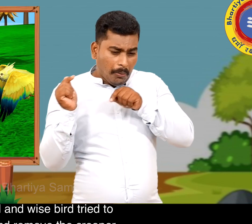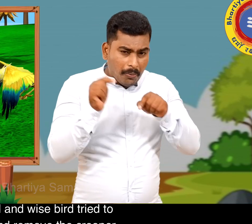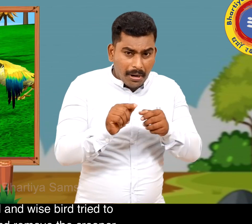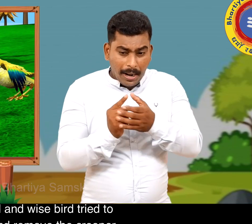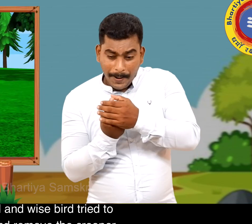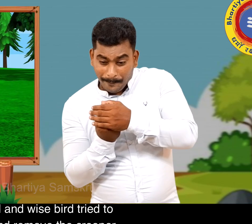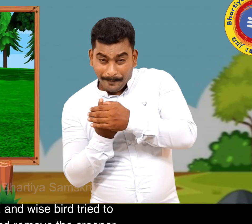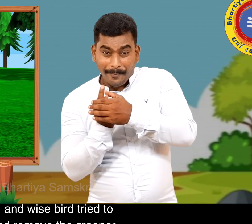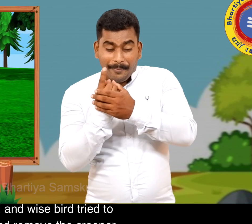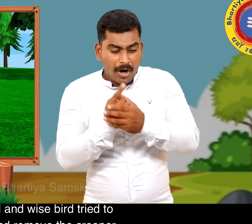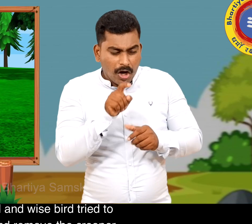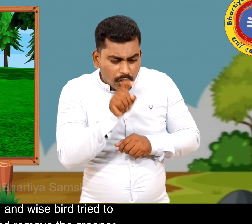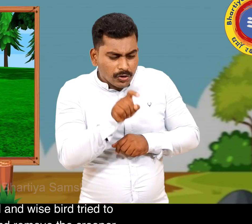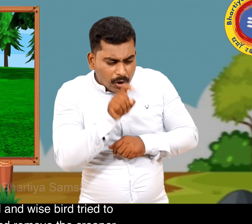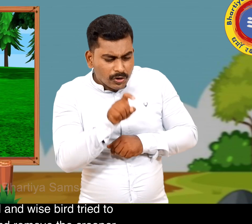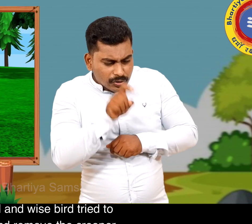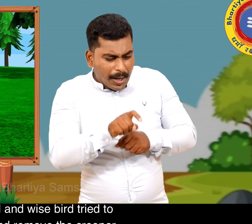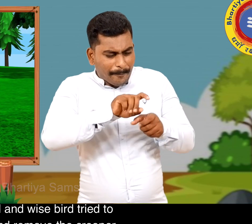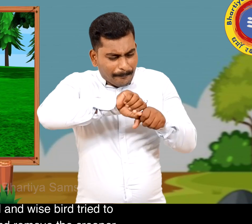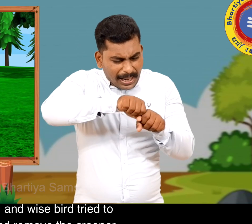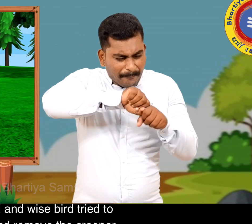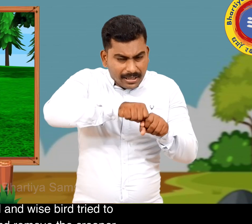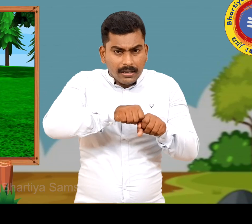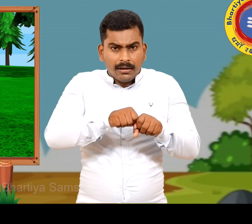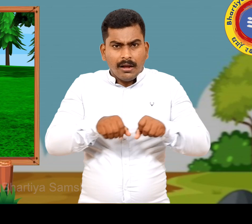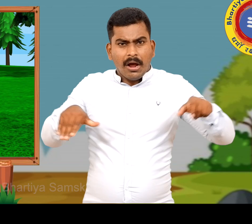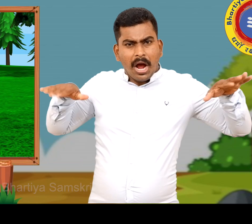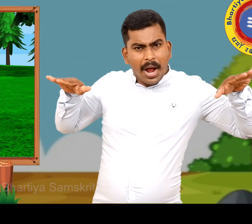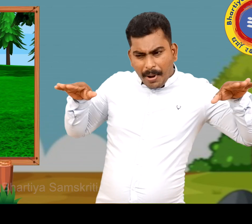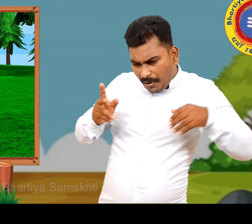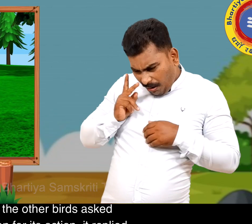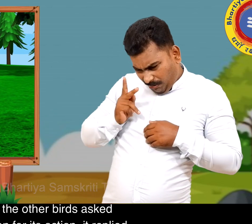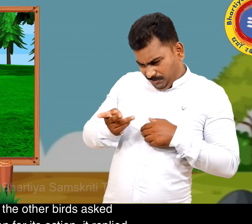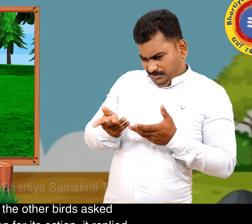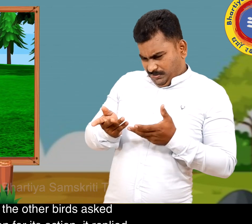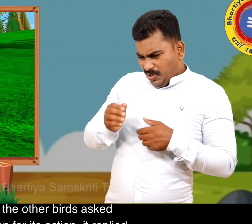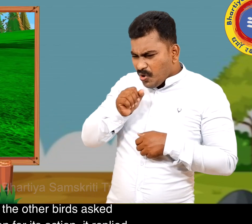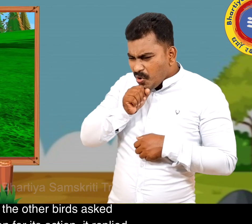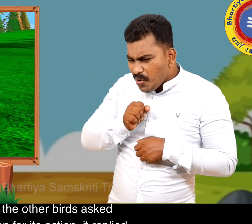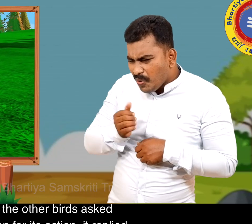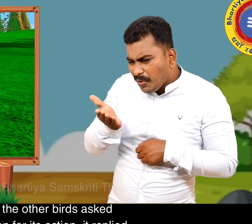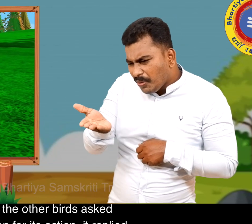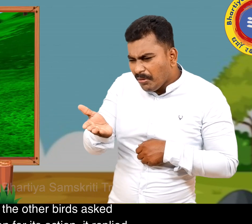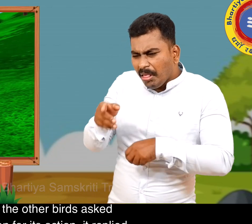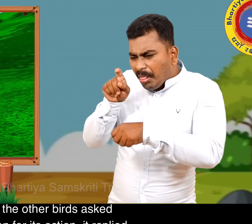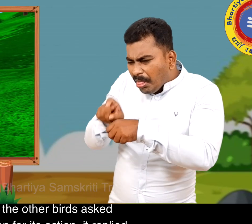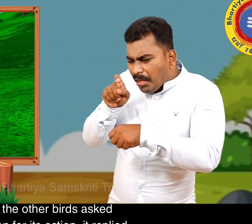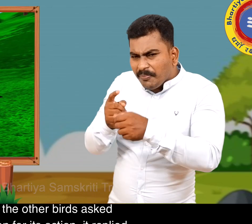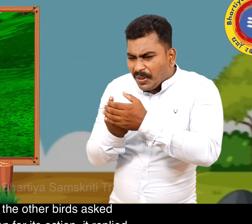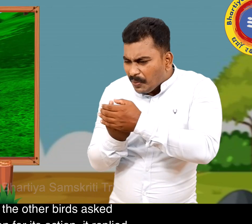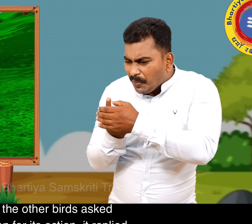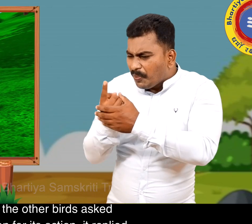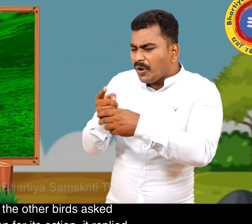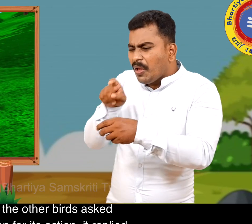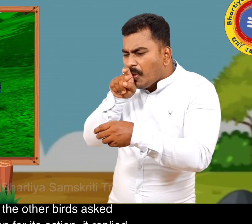bird tried to peck and remove the creeper. When the other birds asked the reason for